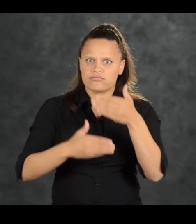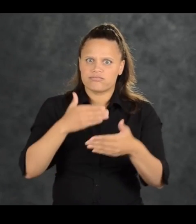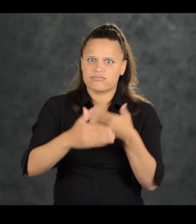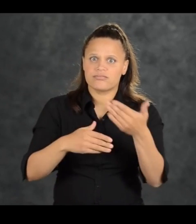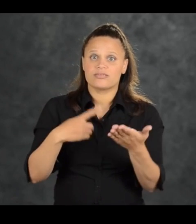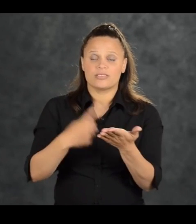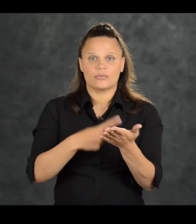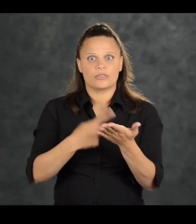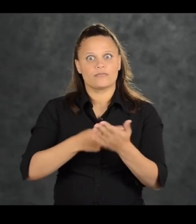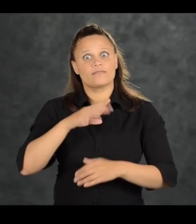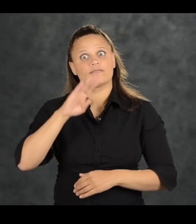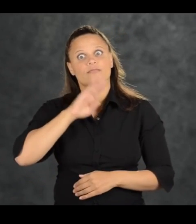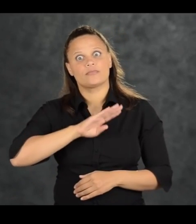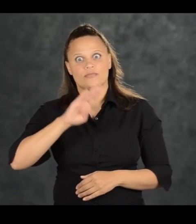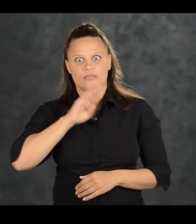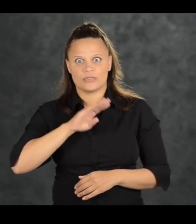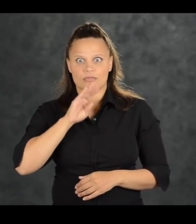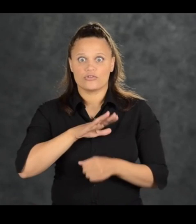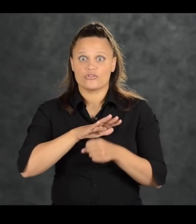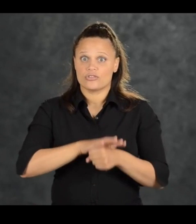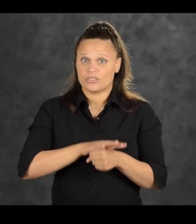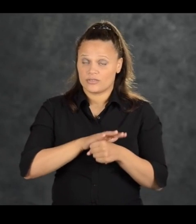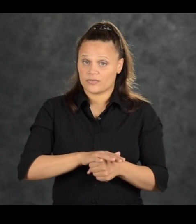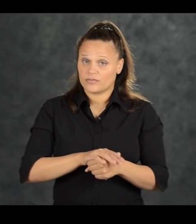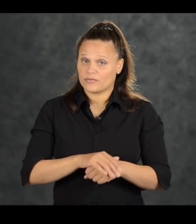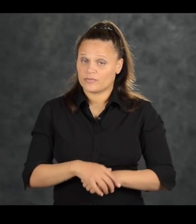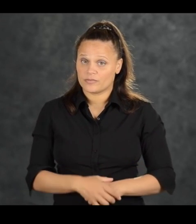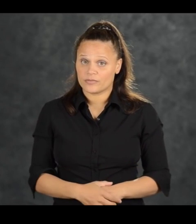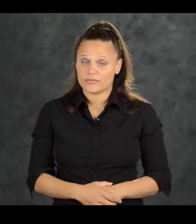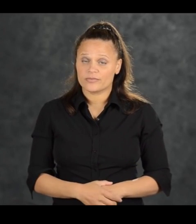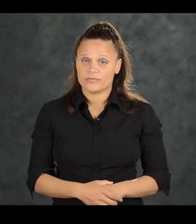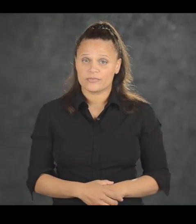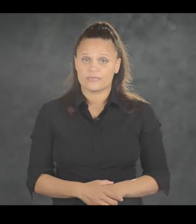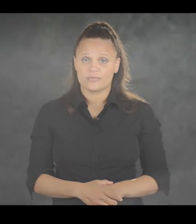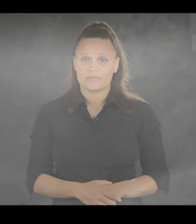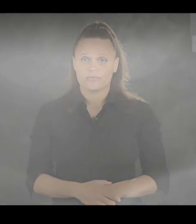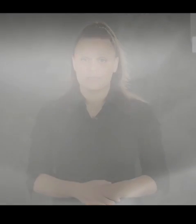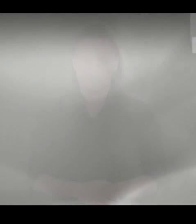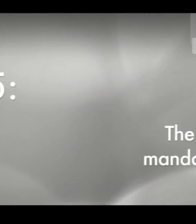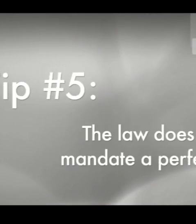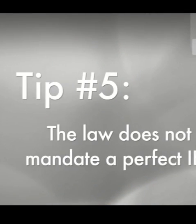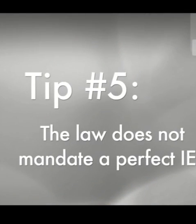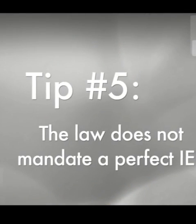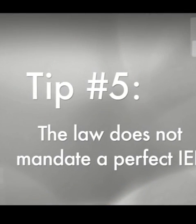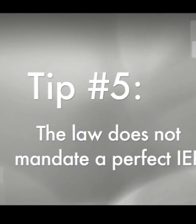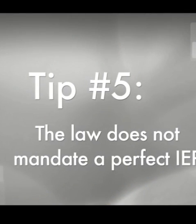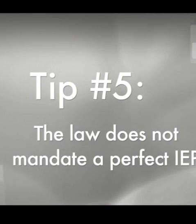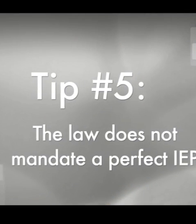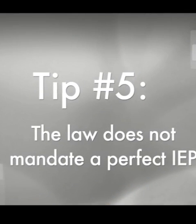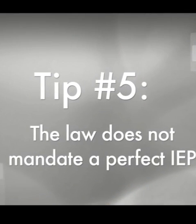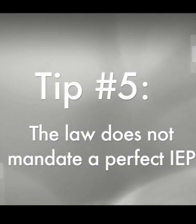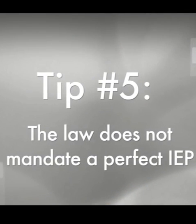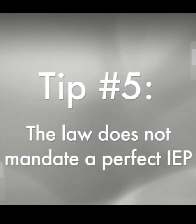on. And it's an extremely complicated and frustrating, stressful process if you don't have the right people